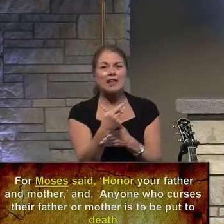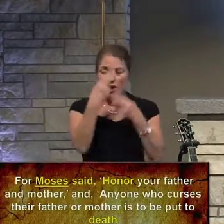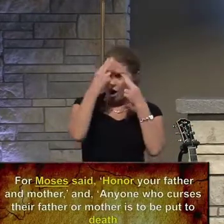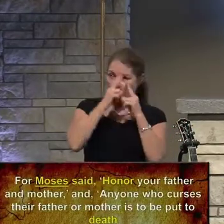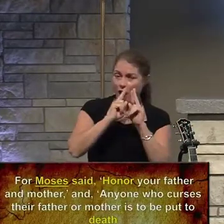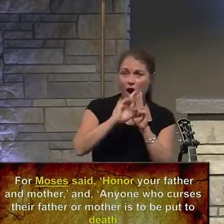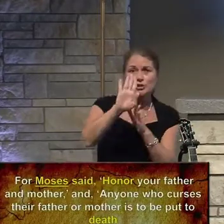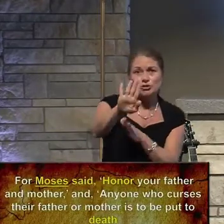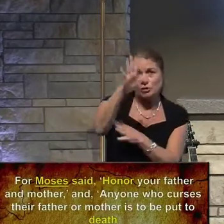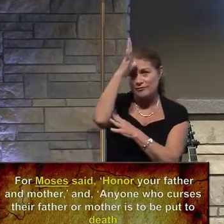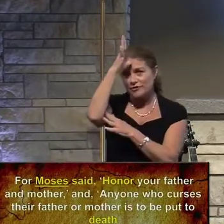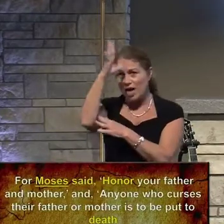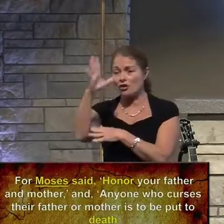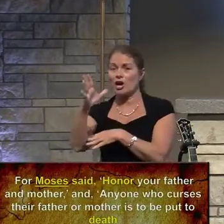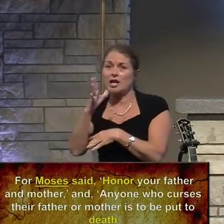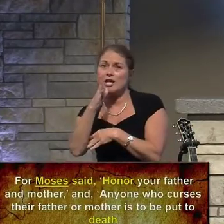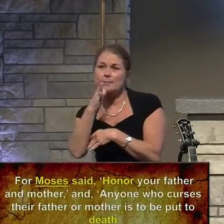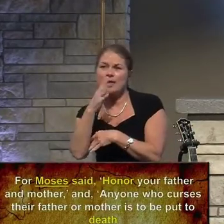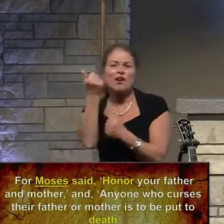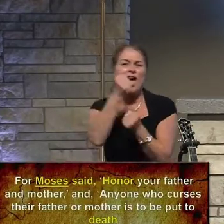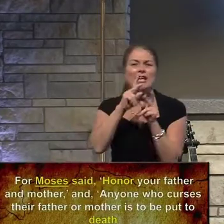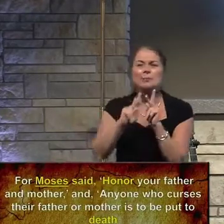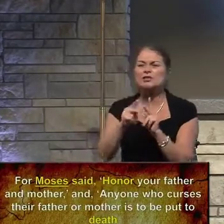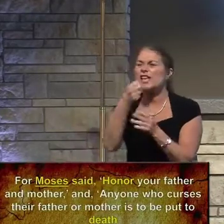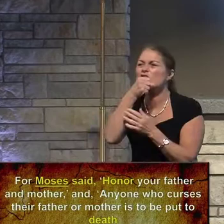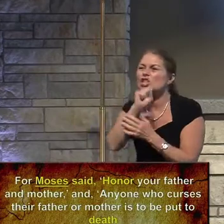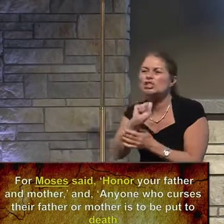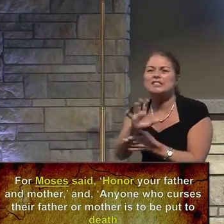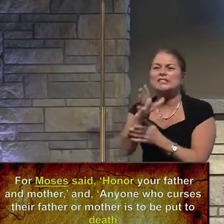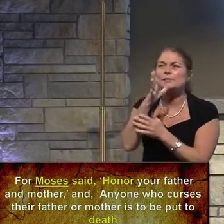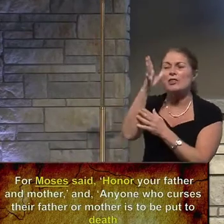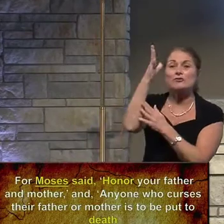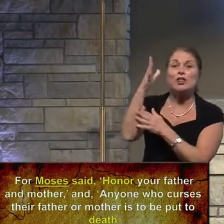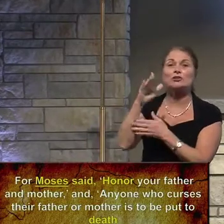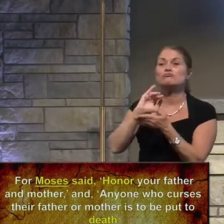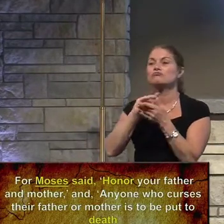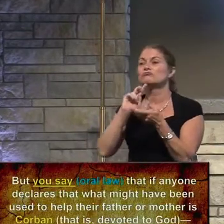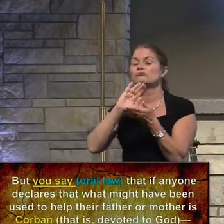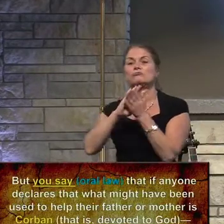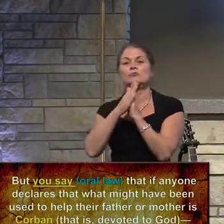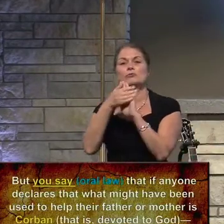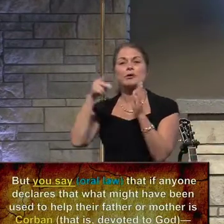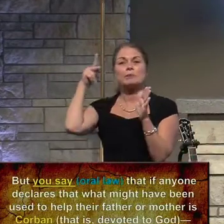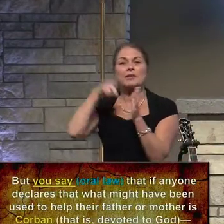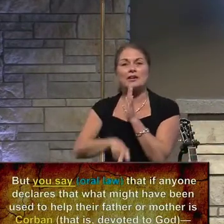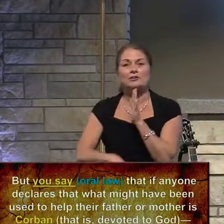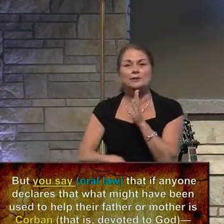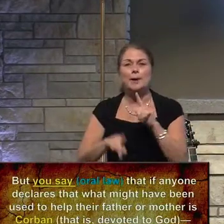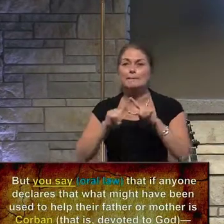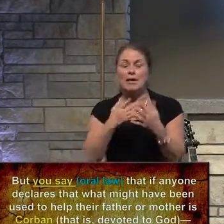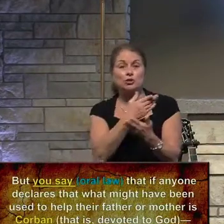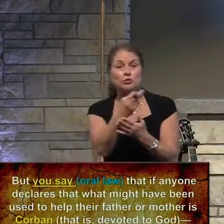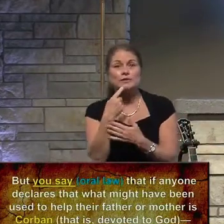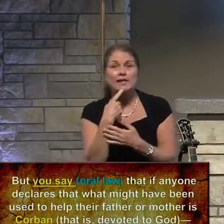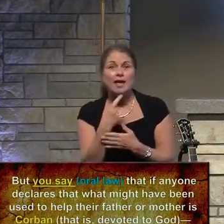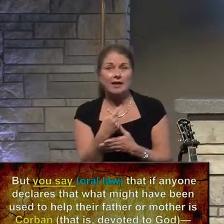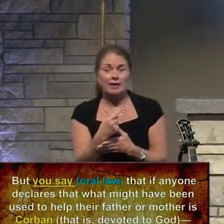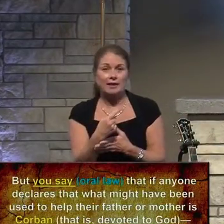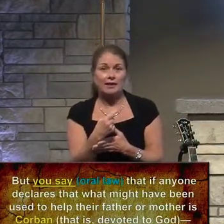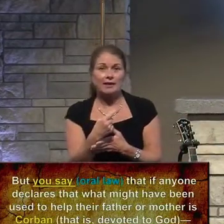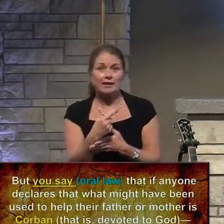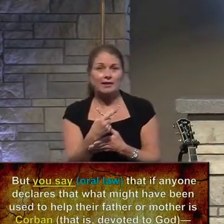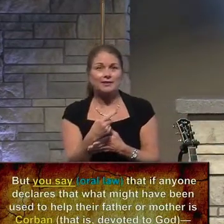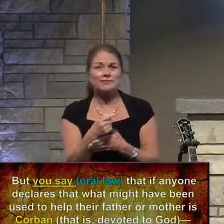your father and your mother. And anyone who curses their father and mother is to be put to death. But you say, I